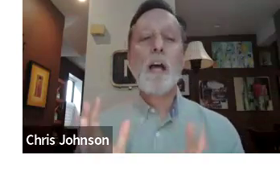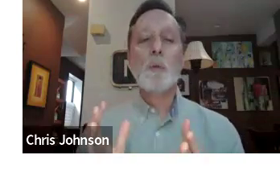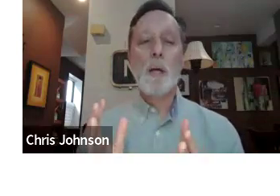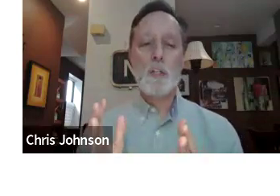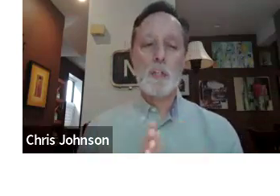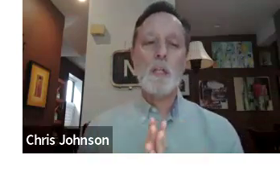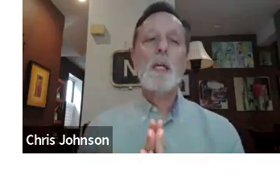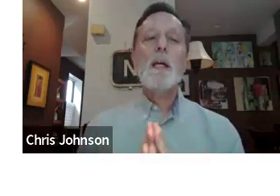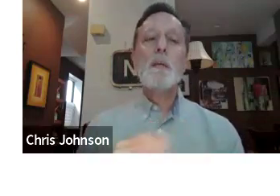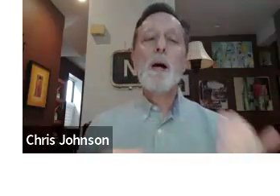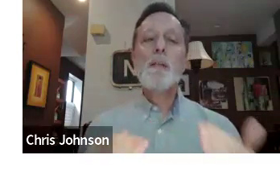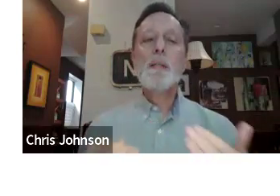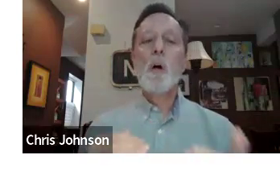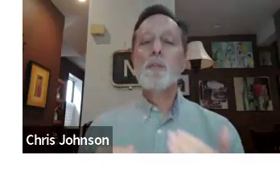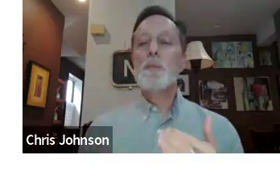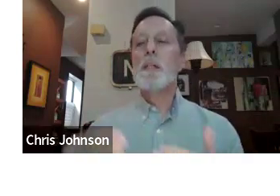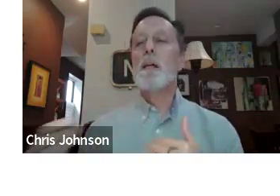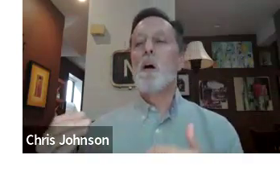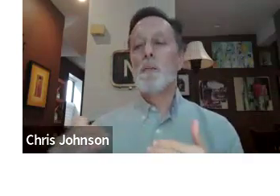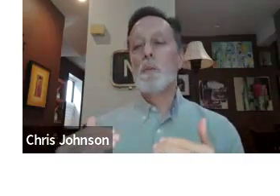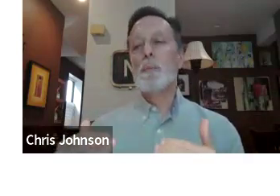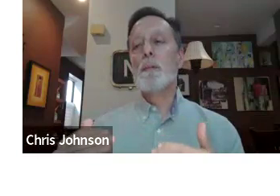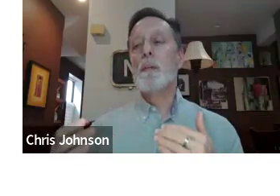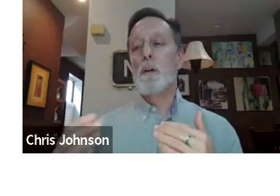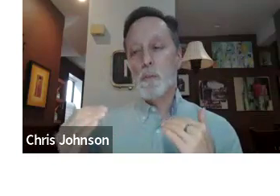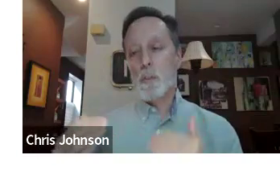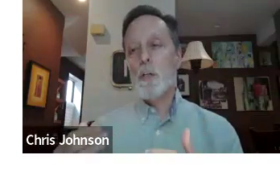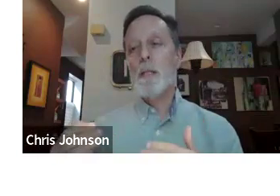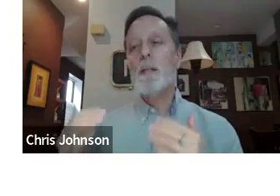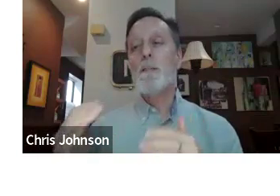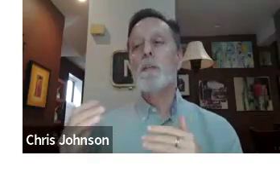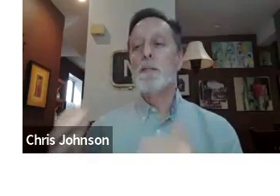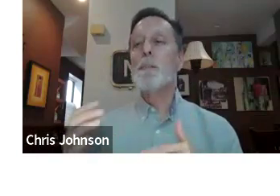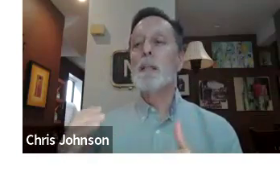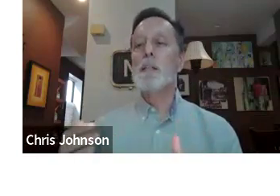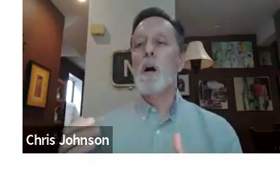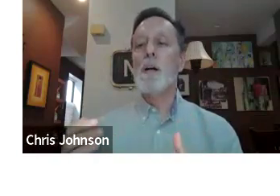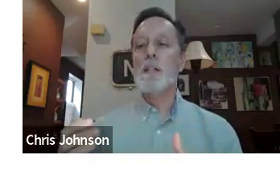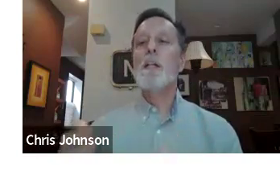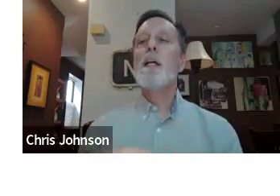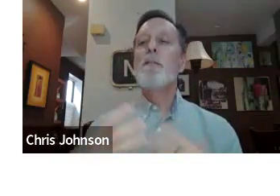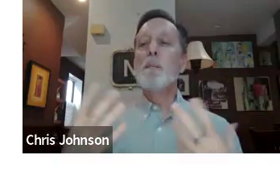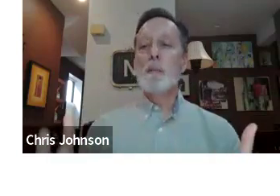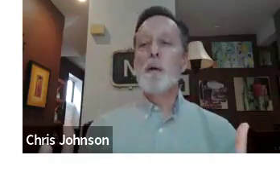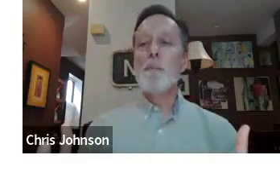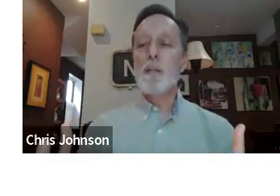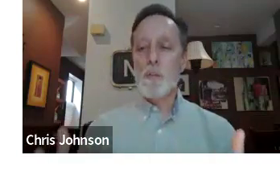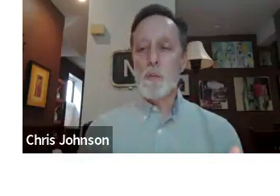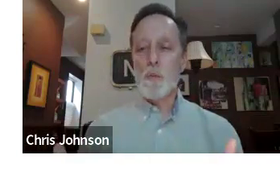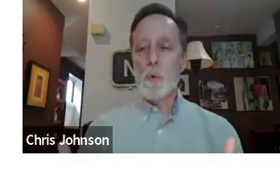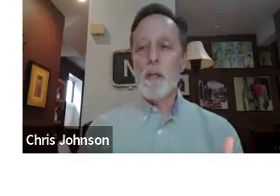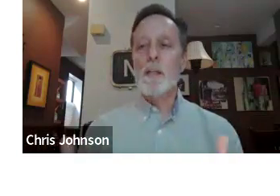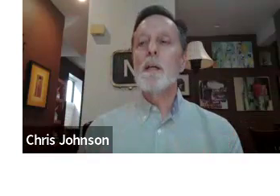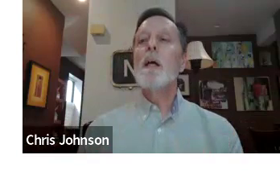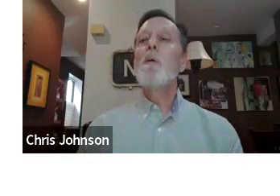think of is valuation. And the policy will also say, also determine if something is lost, if a piece of property